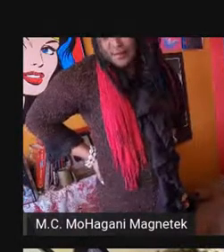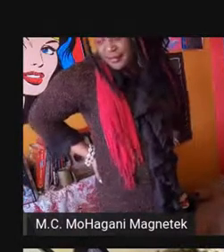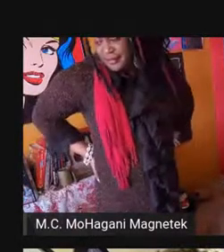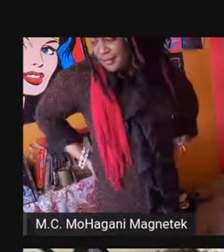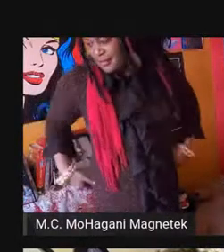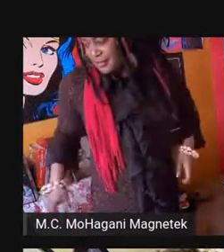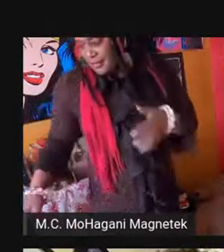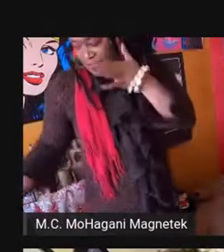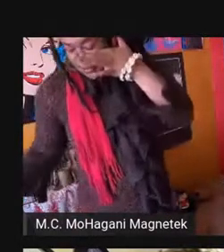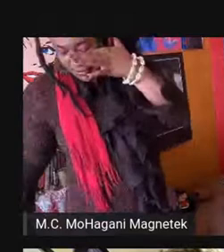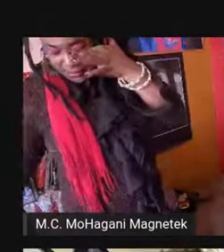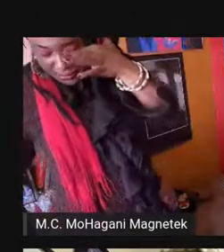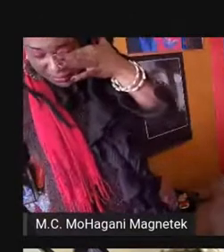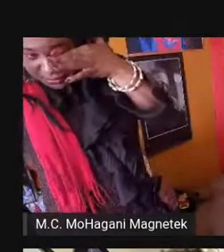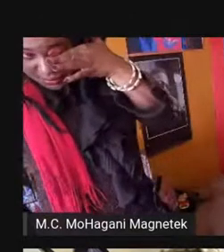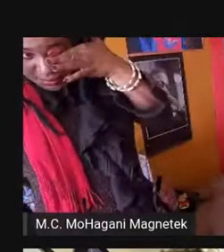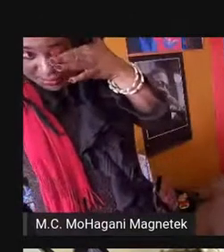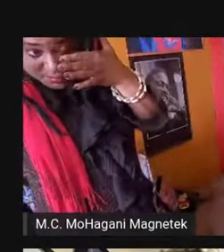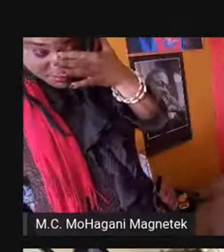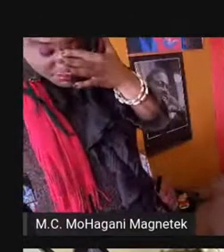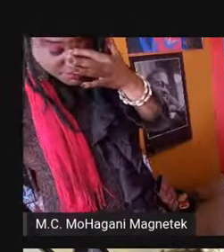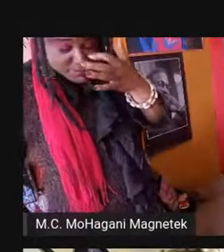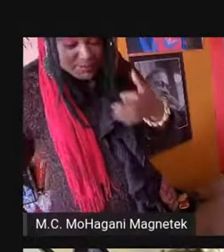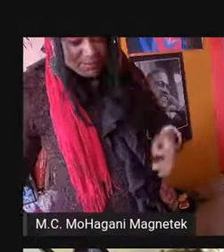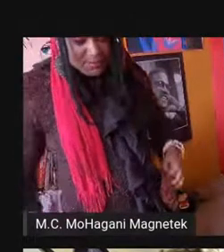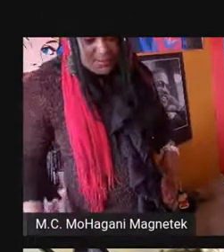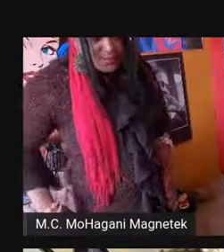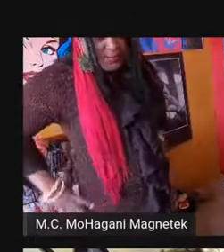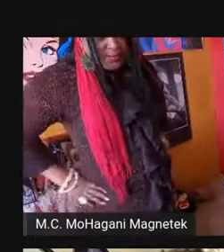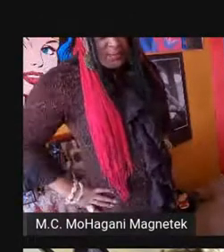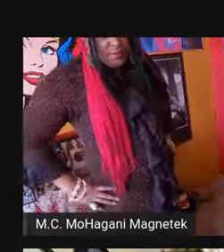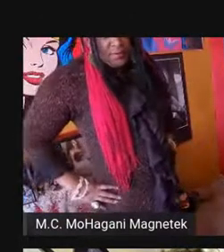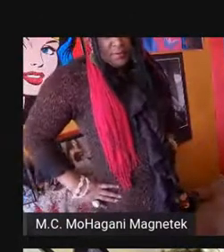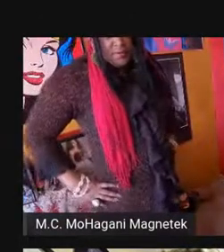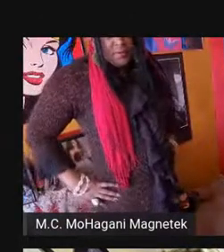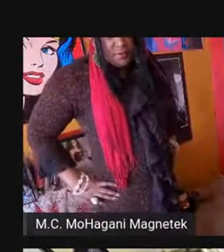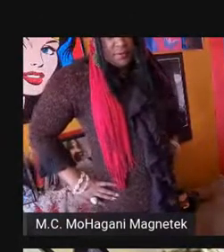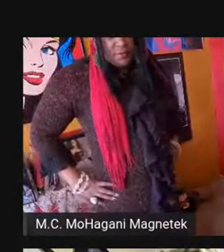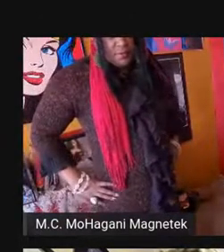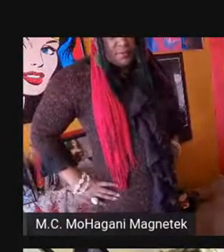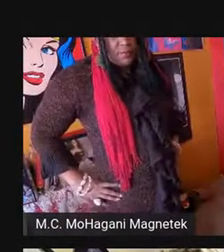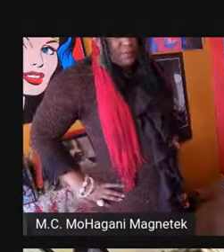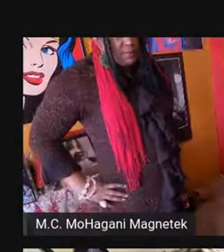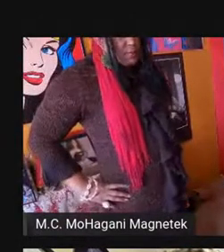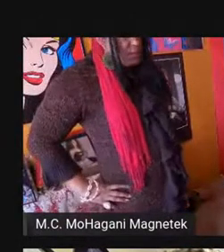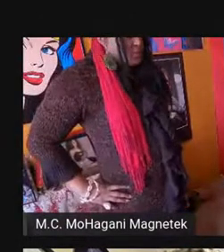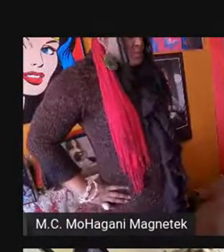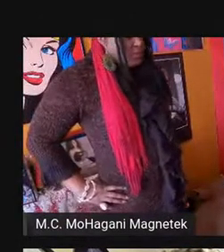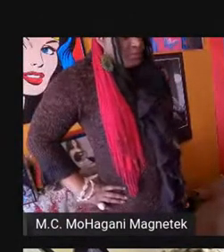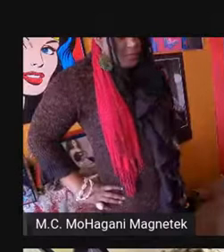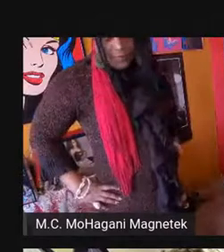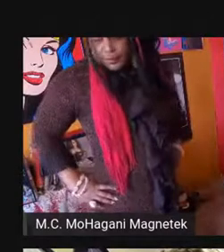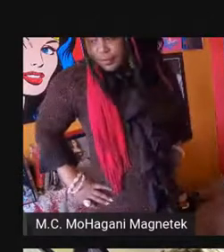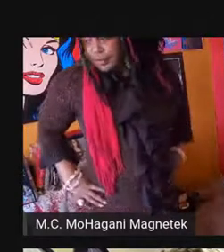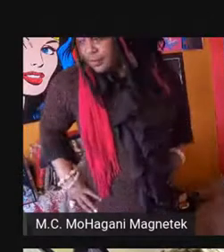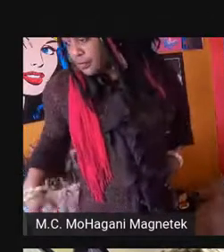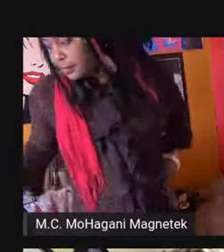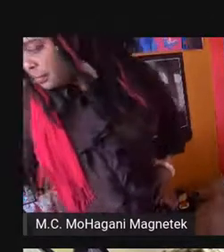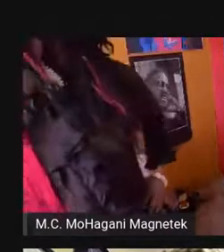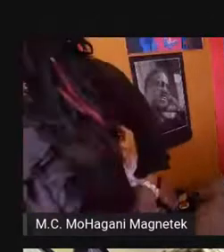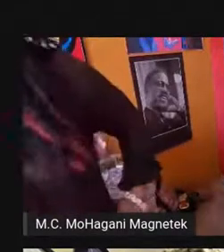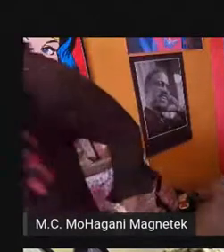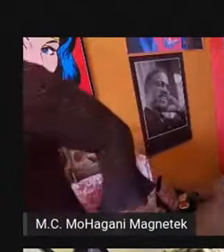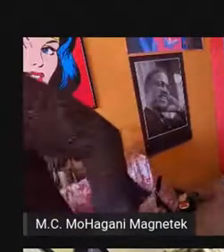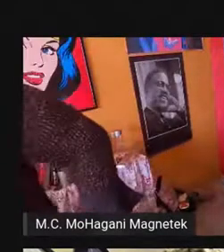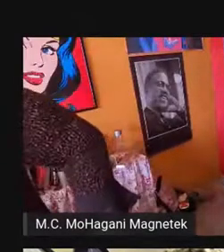all proud of the work and of what we've done together. Because they're just, sometimes there just aren't words to